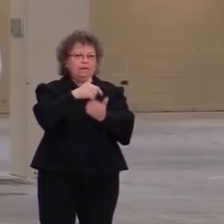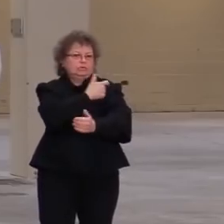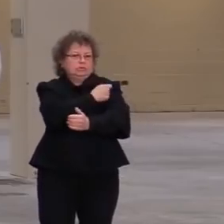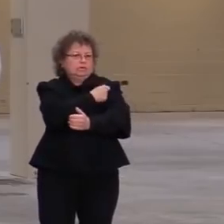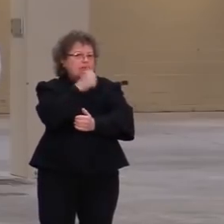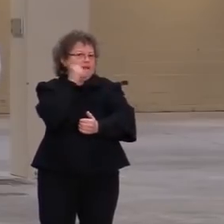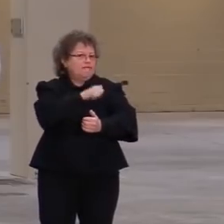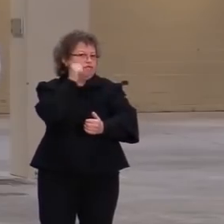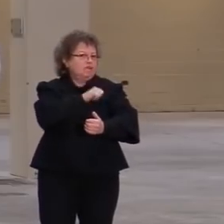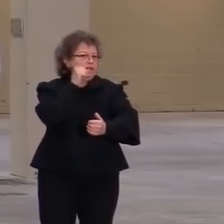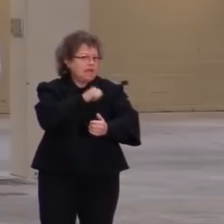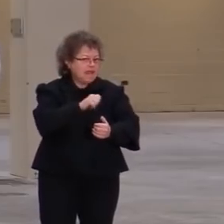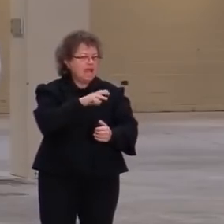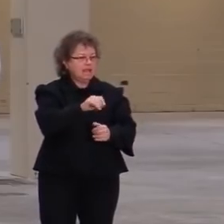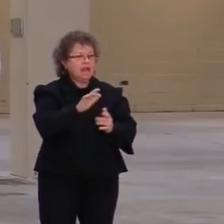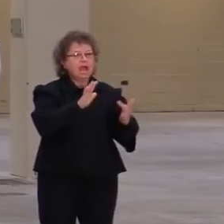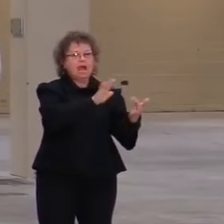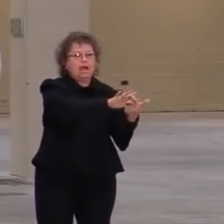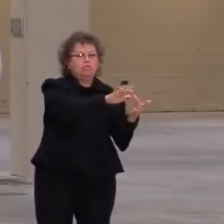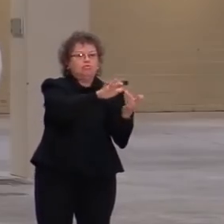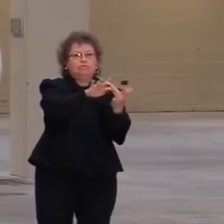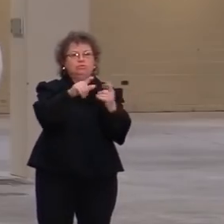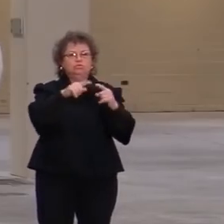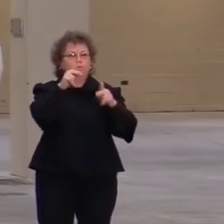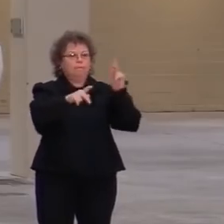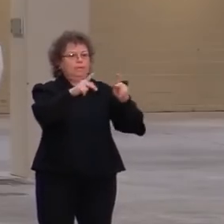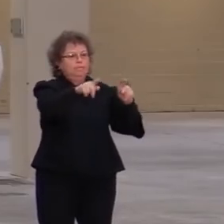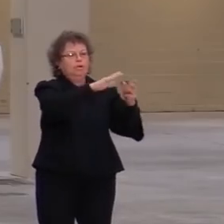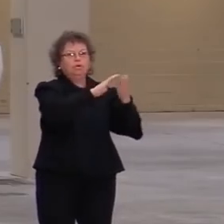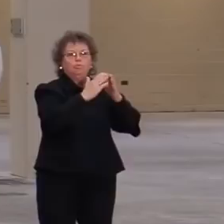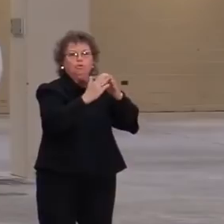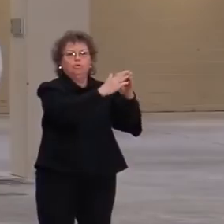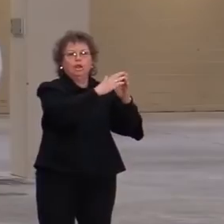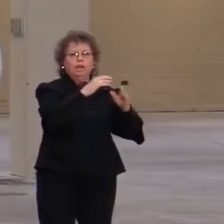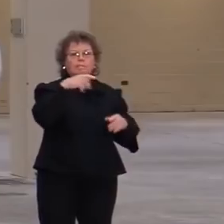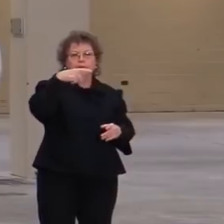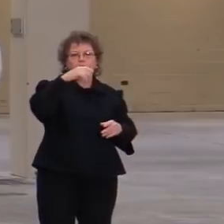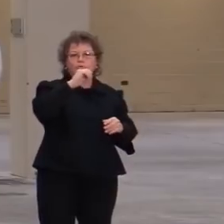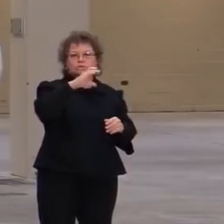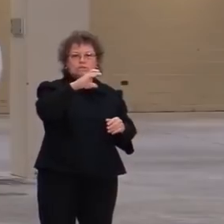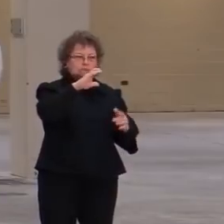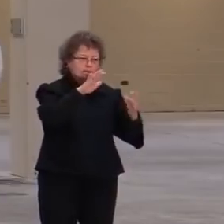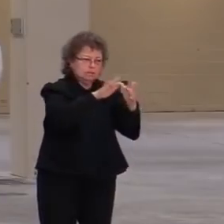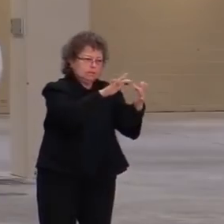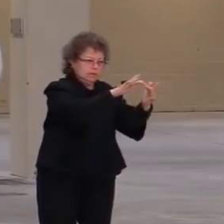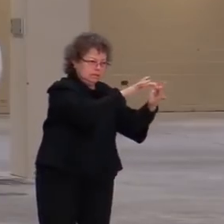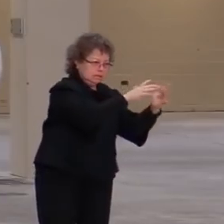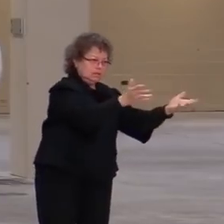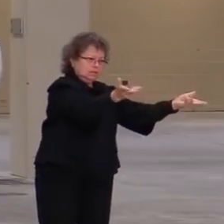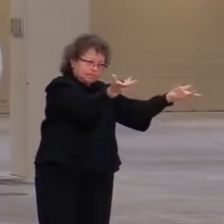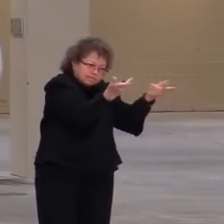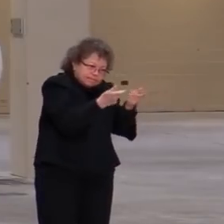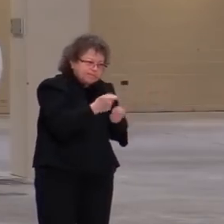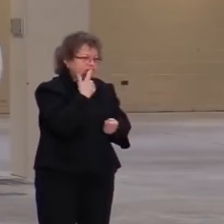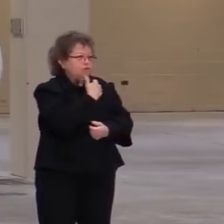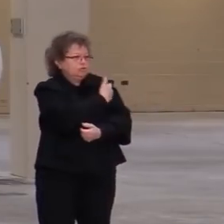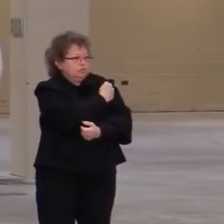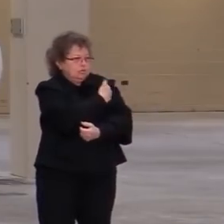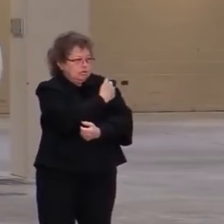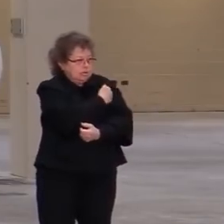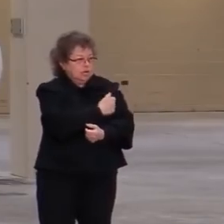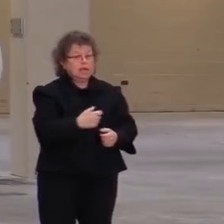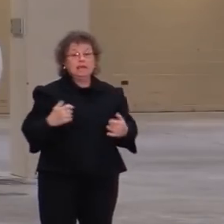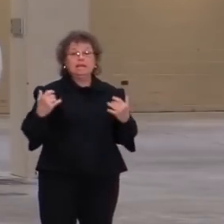targeting outreach directly to our communities of color. So what we have right now is